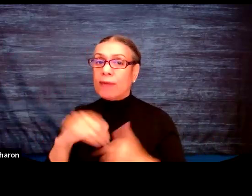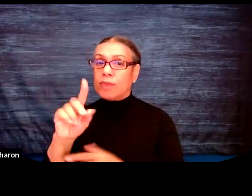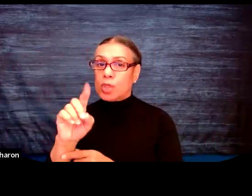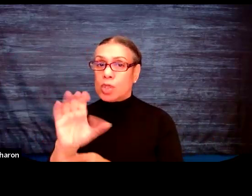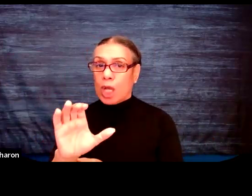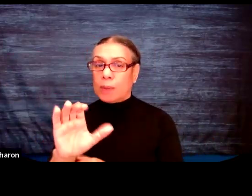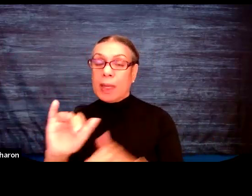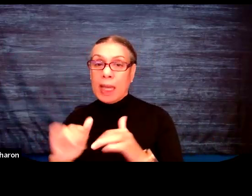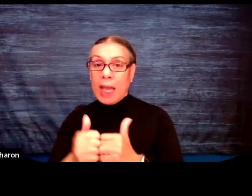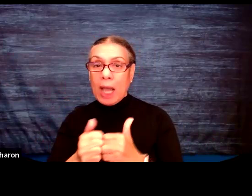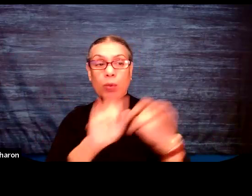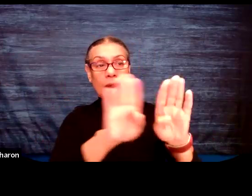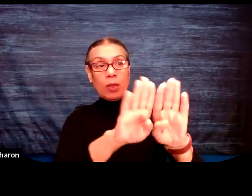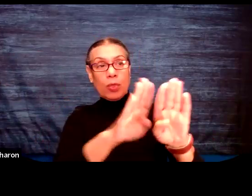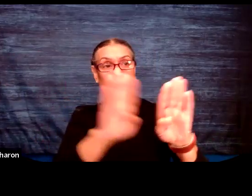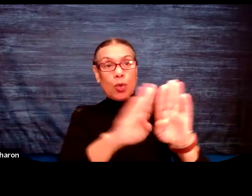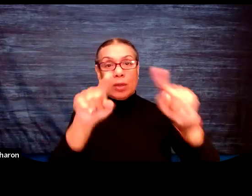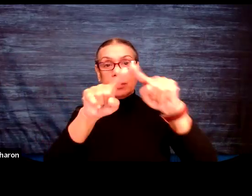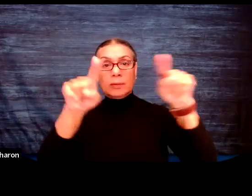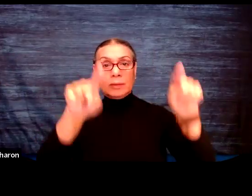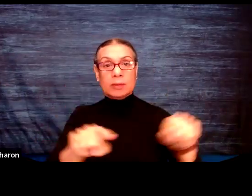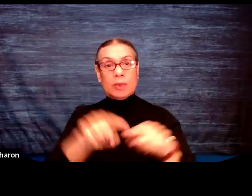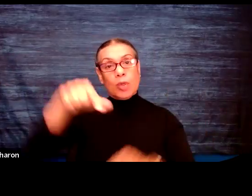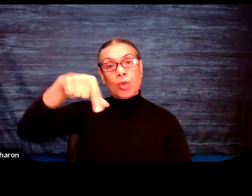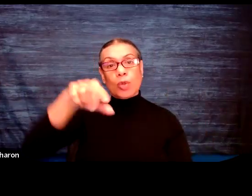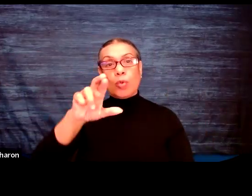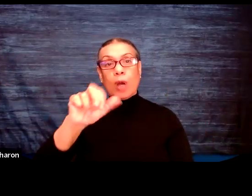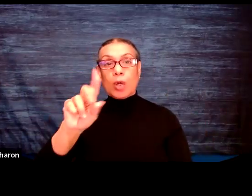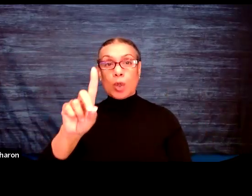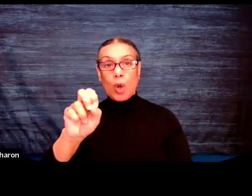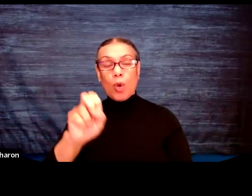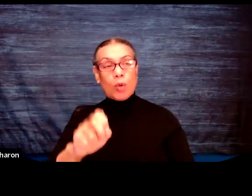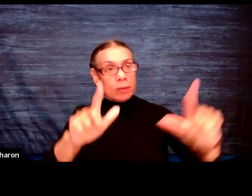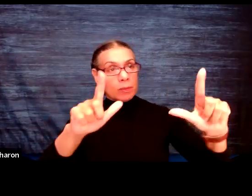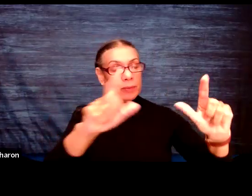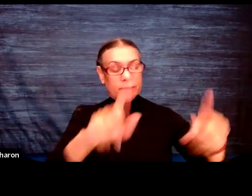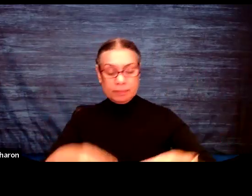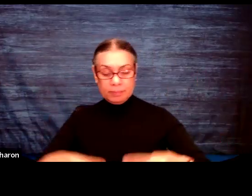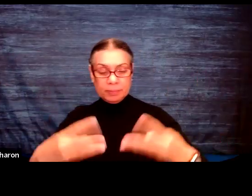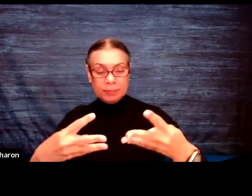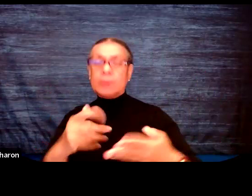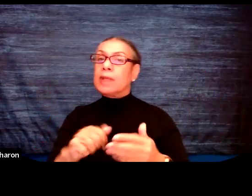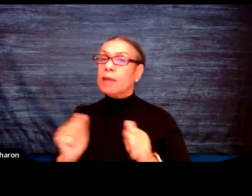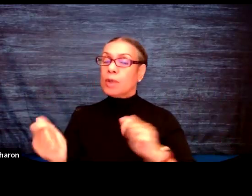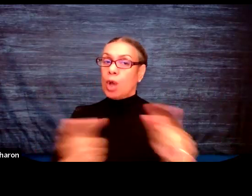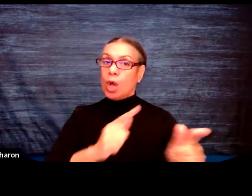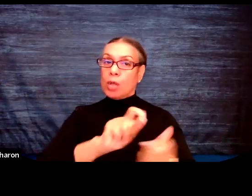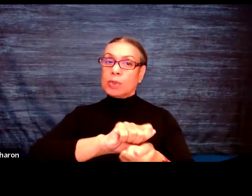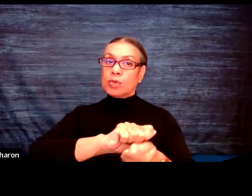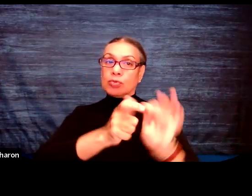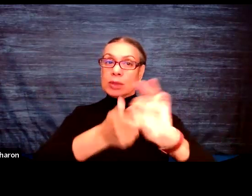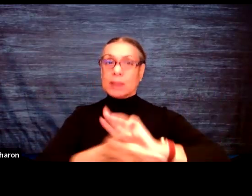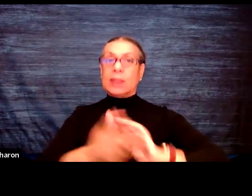documents by scanning the QR code that's posted by the doors. The meeting documents have been translated into all of the